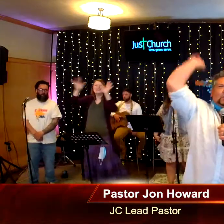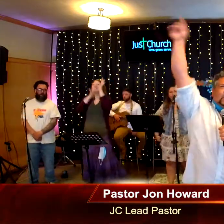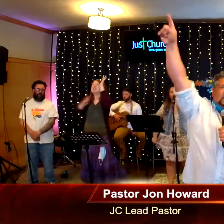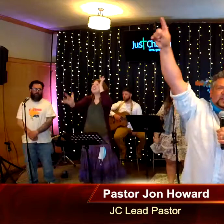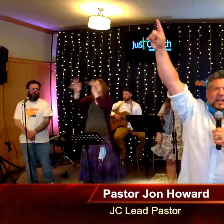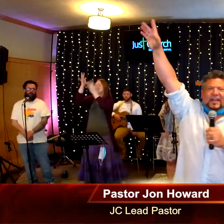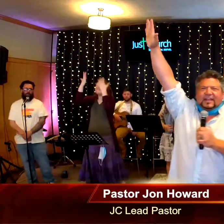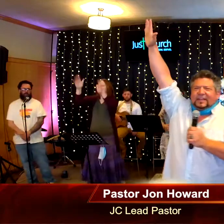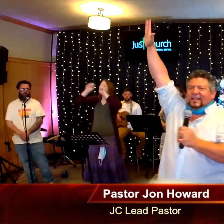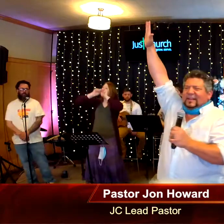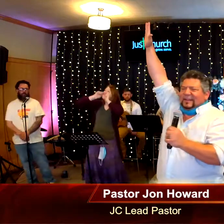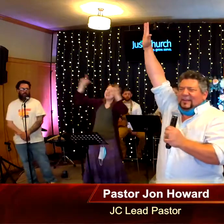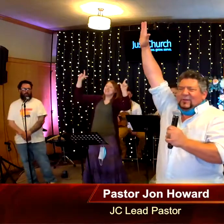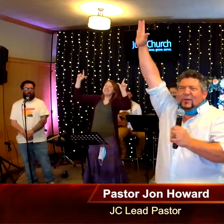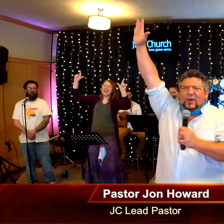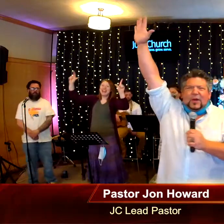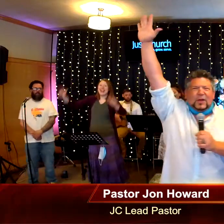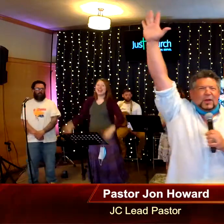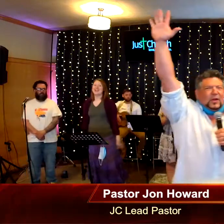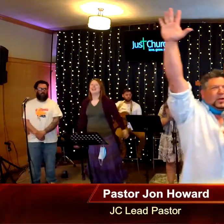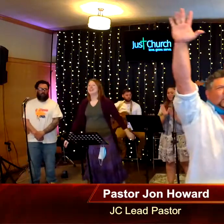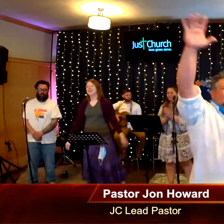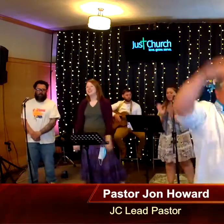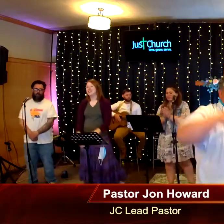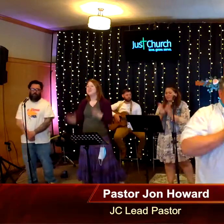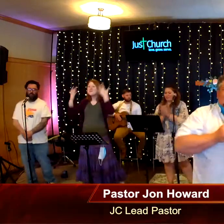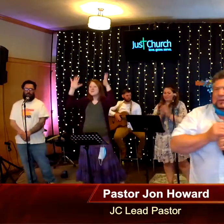is risen.